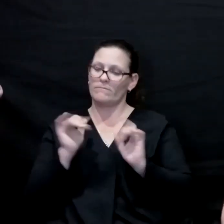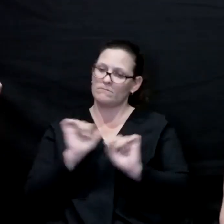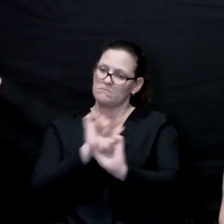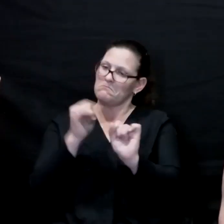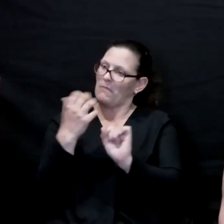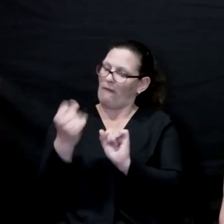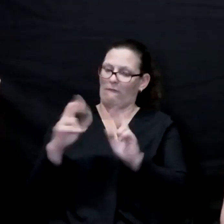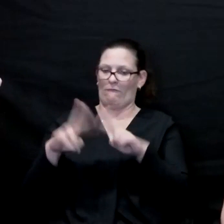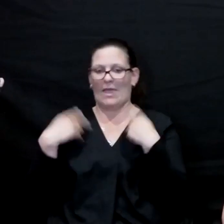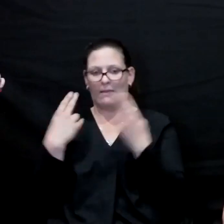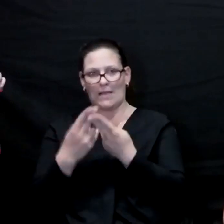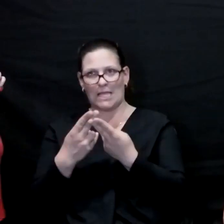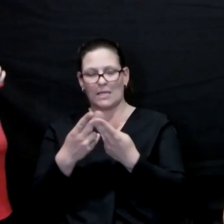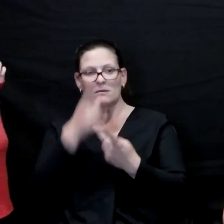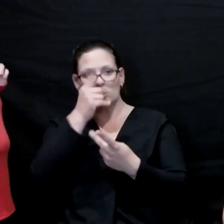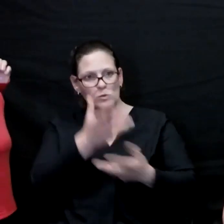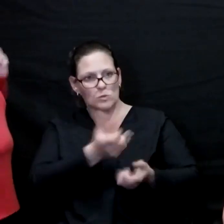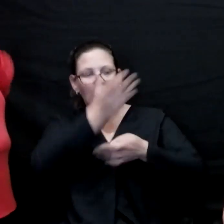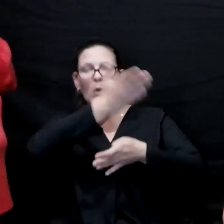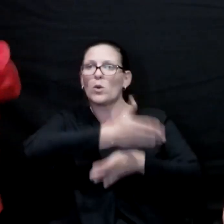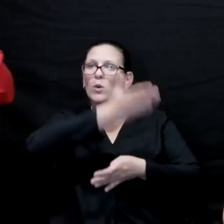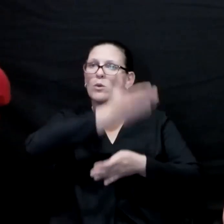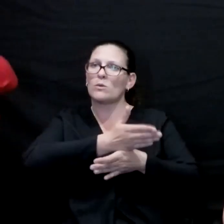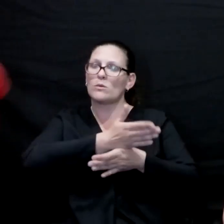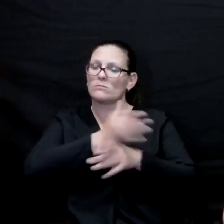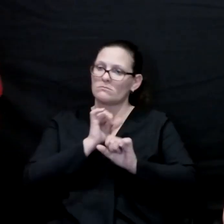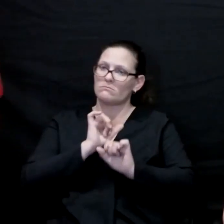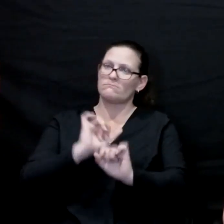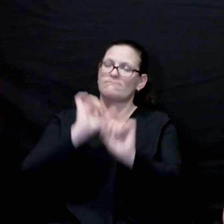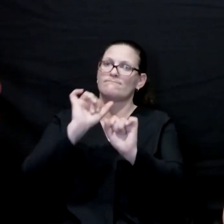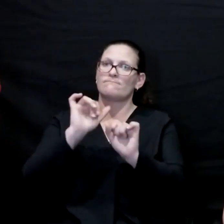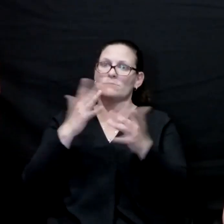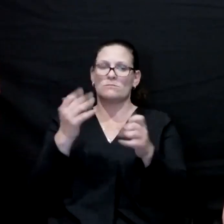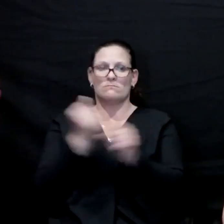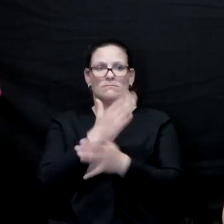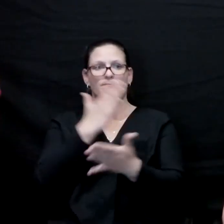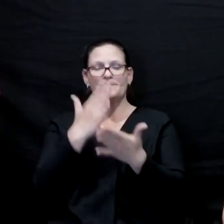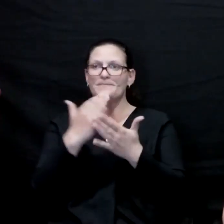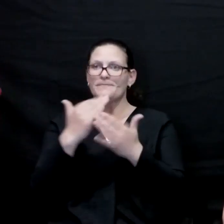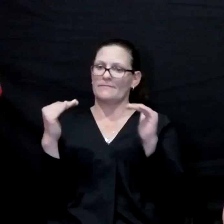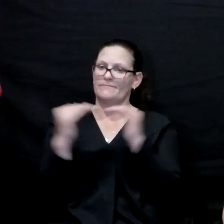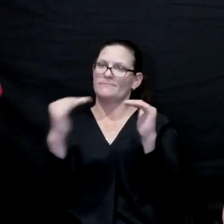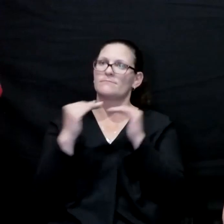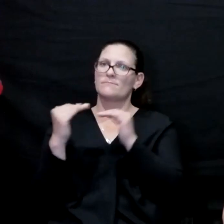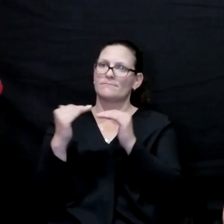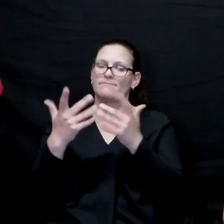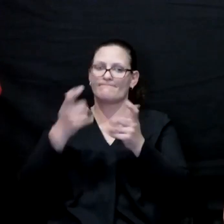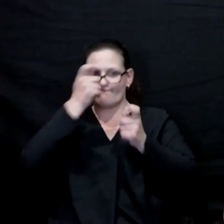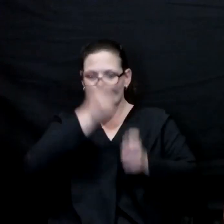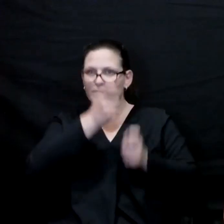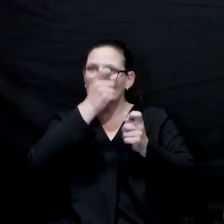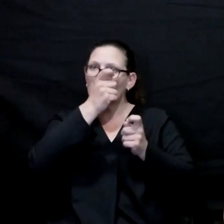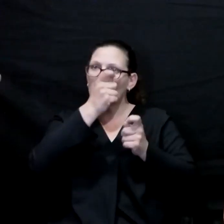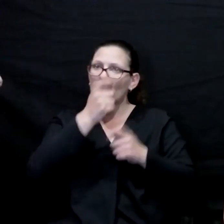to respect, the right to dignity. All these are basic human rights. So you can lodge a